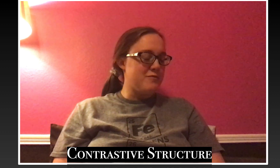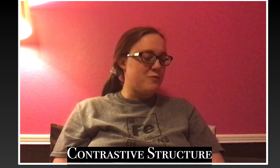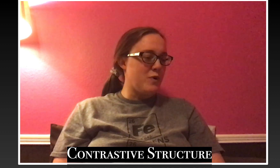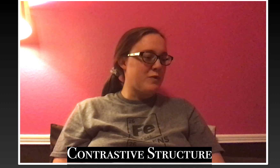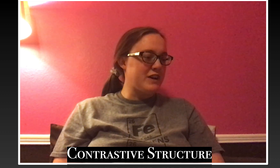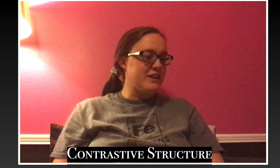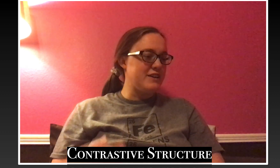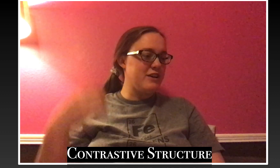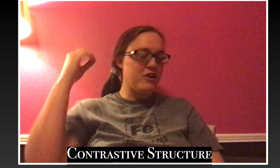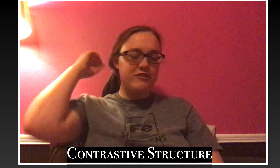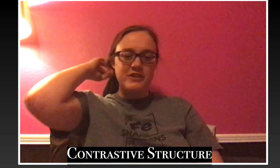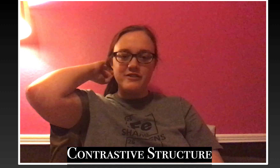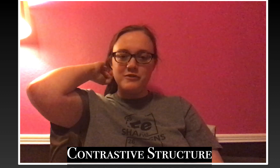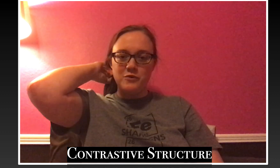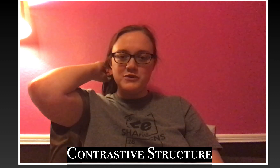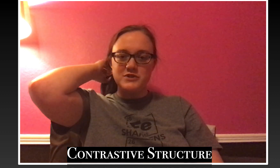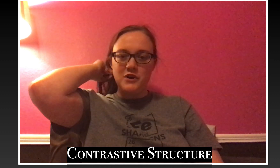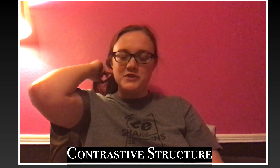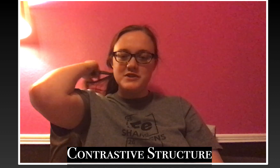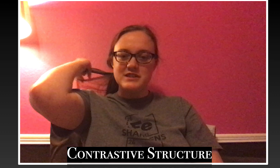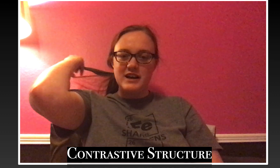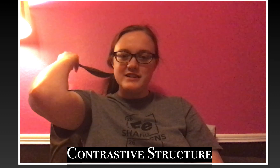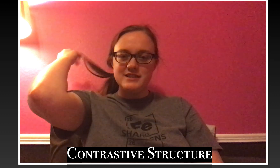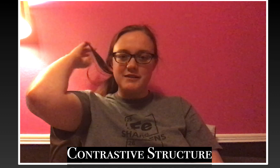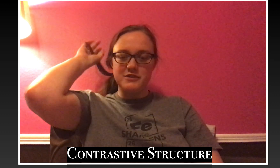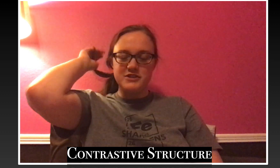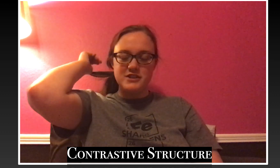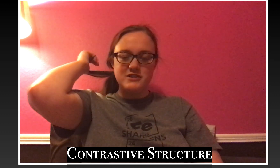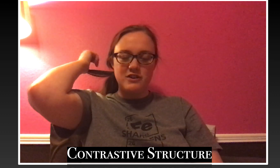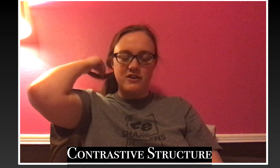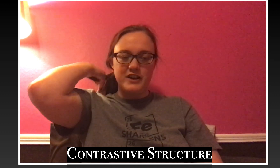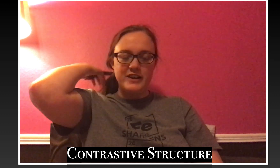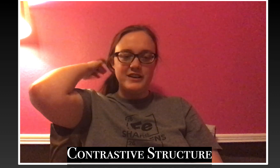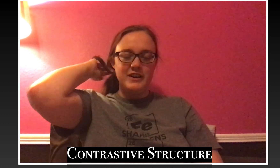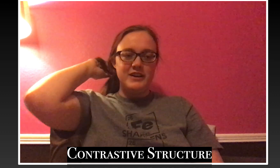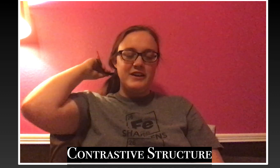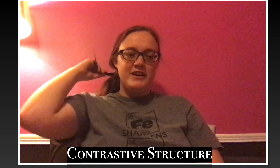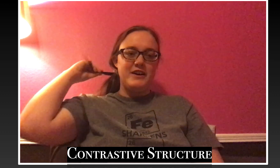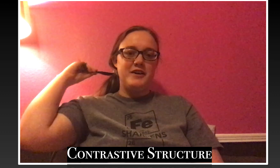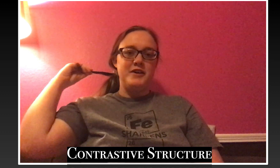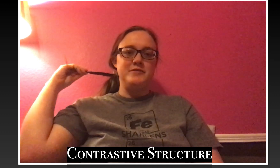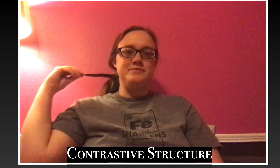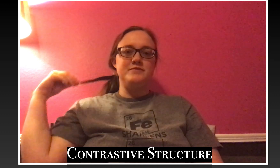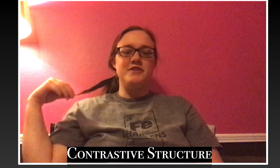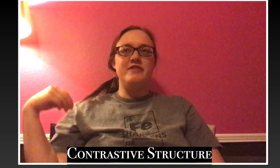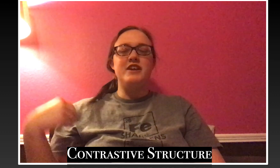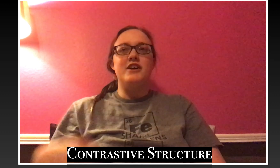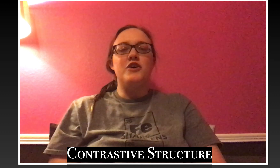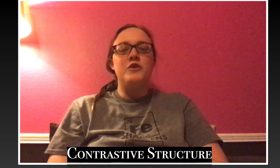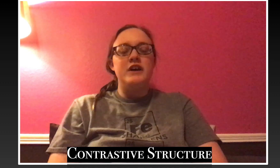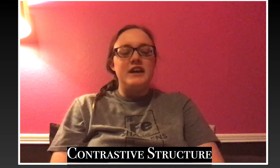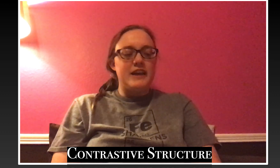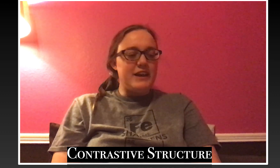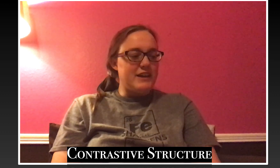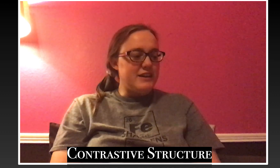What we're going to hopefully you saw the slides that were just on the video,